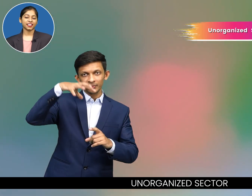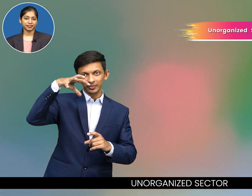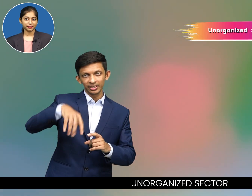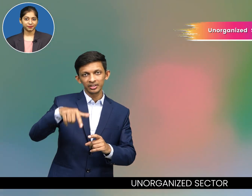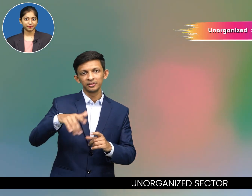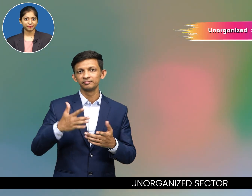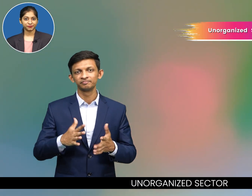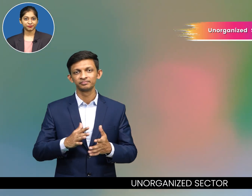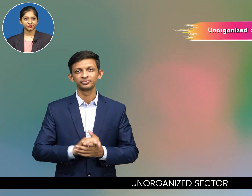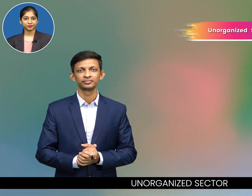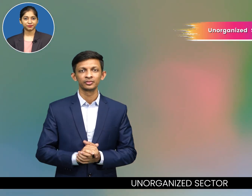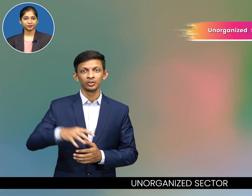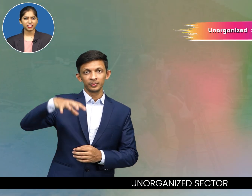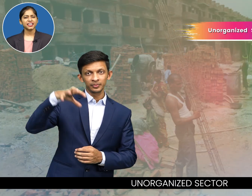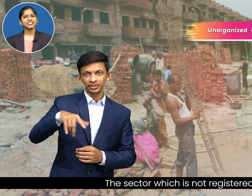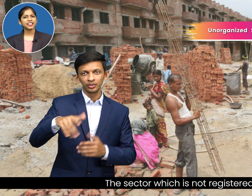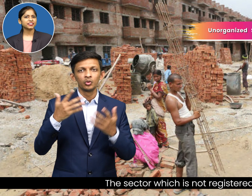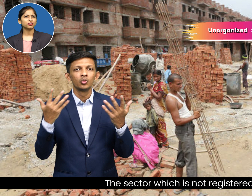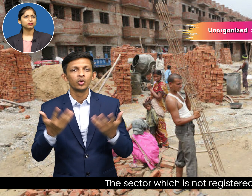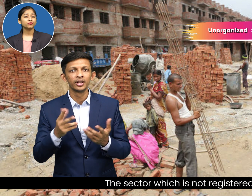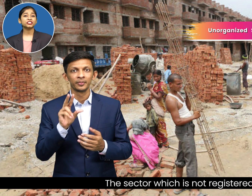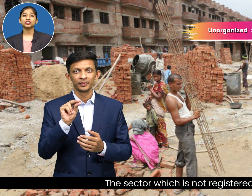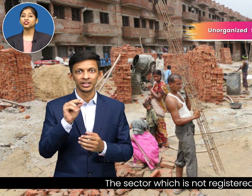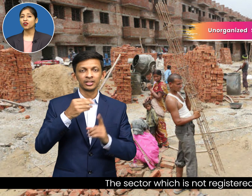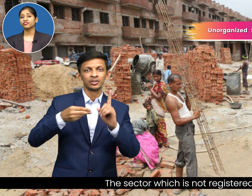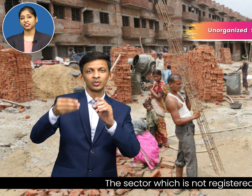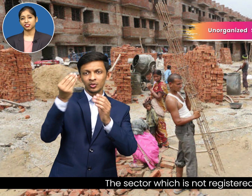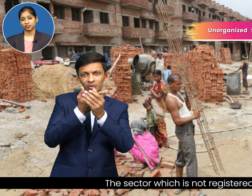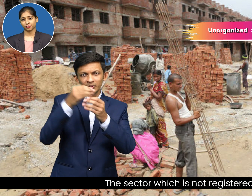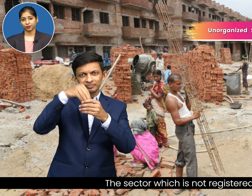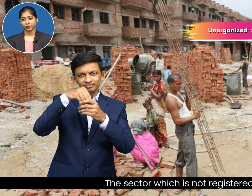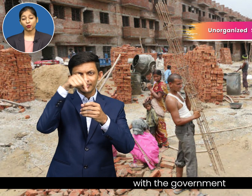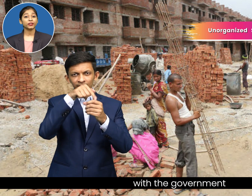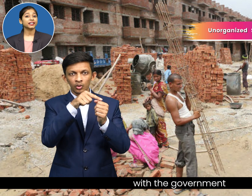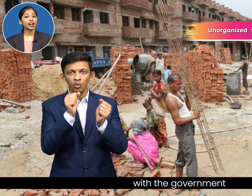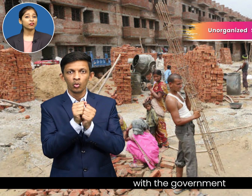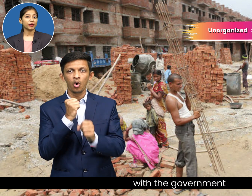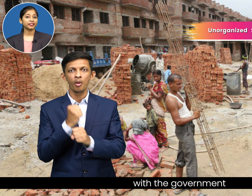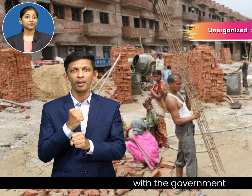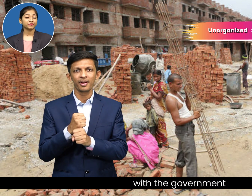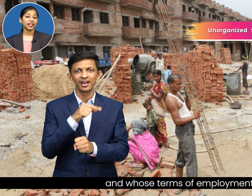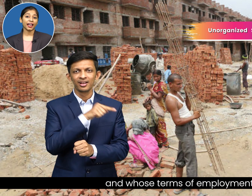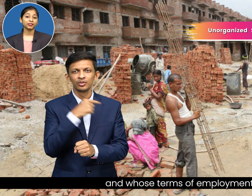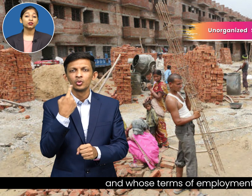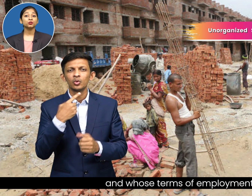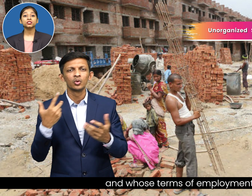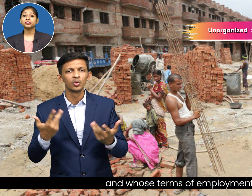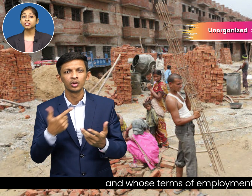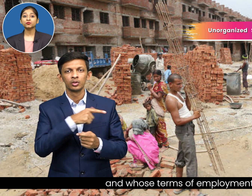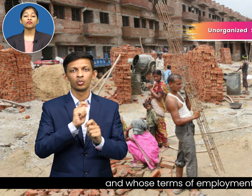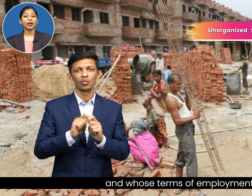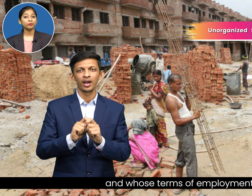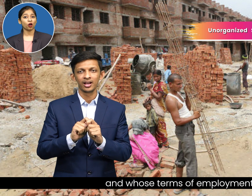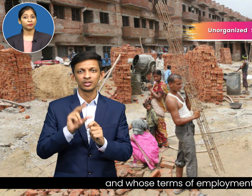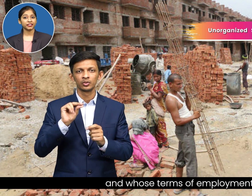Unorganized sector. The sector which is not registered with the government and whose